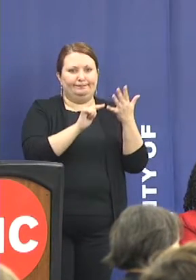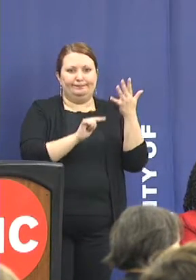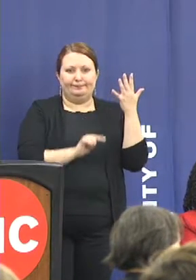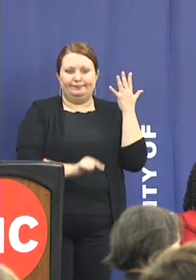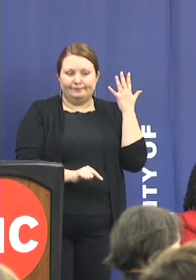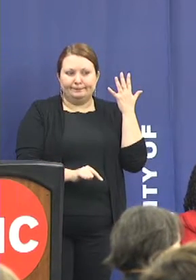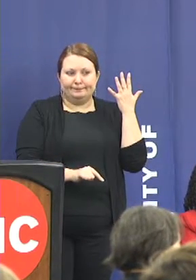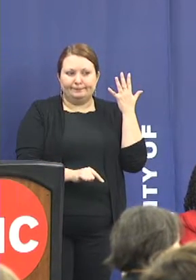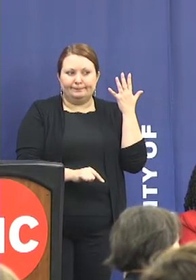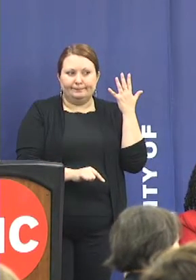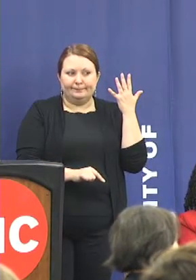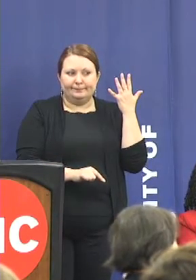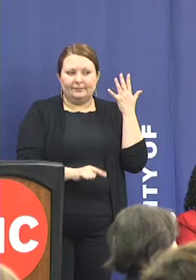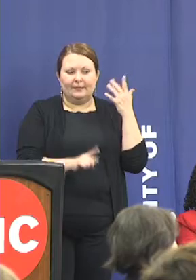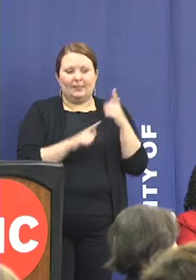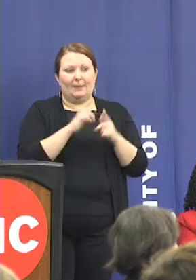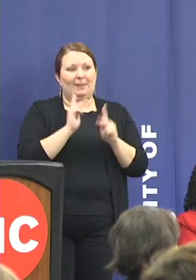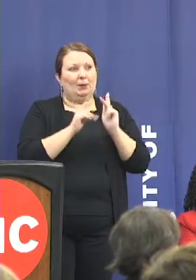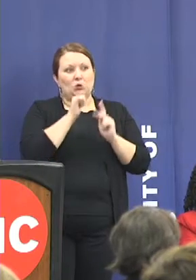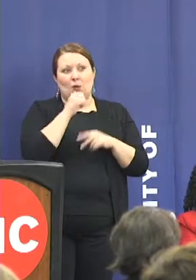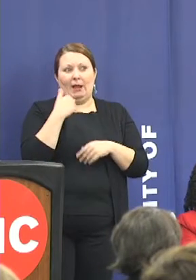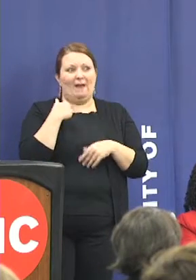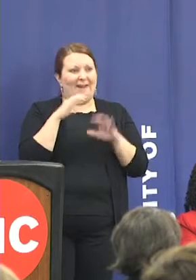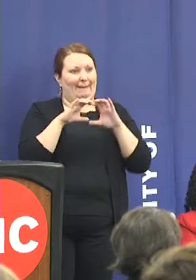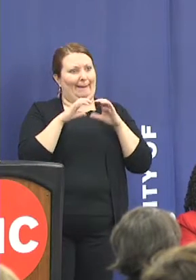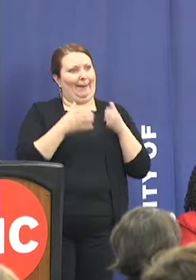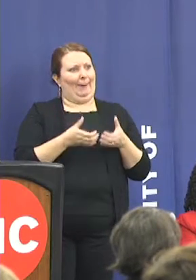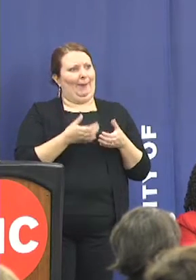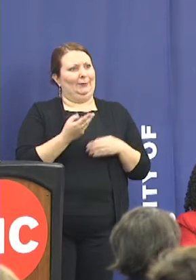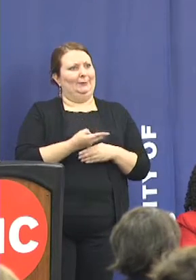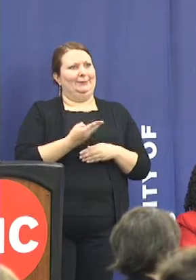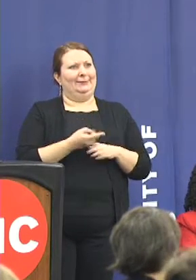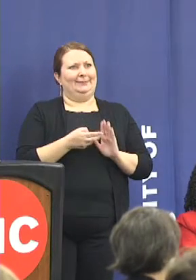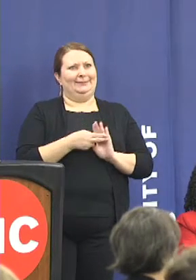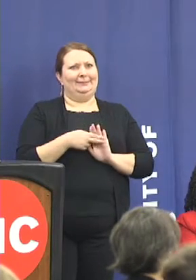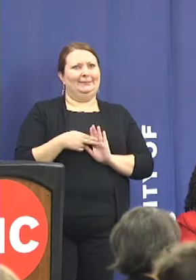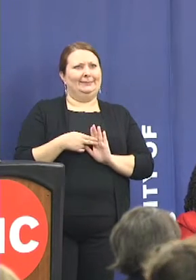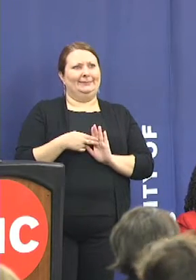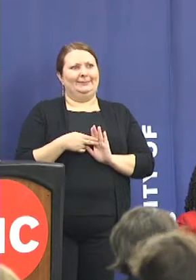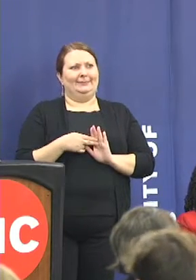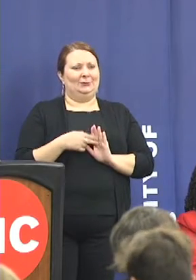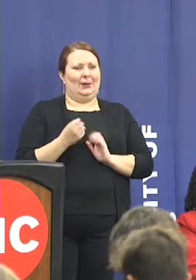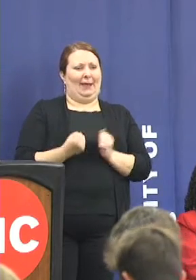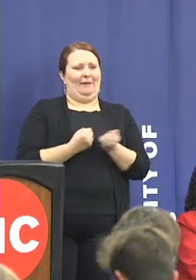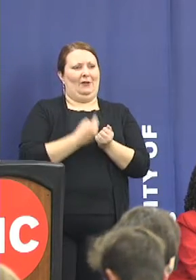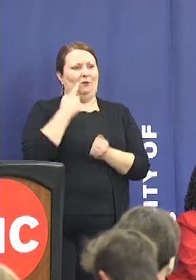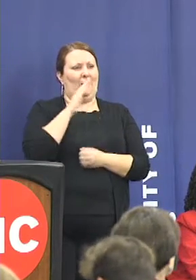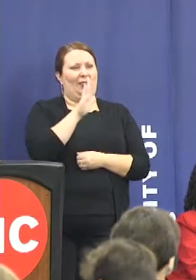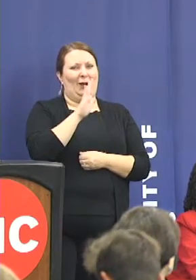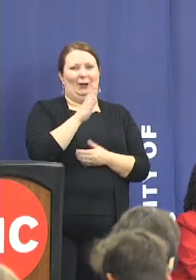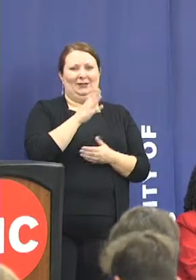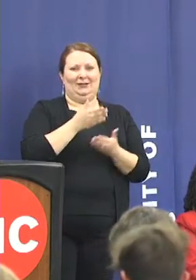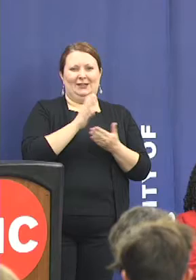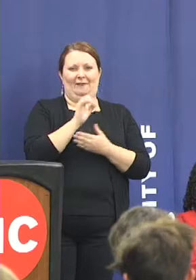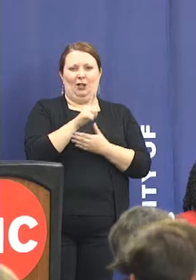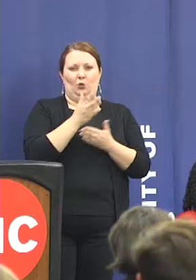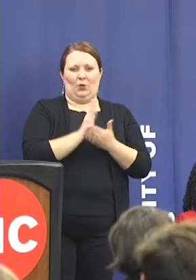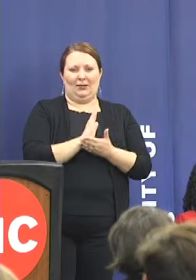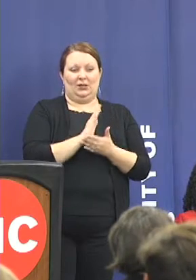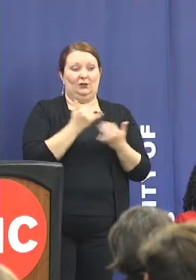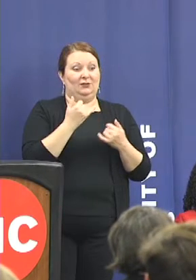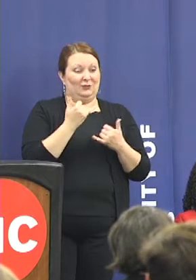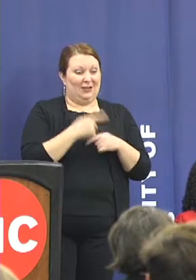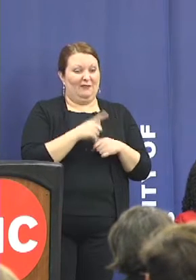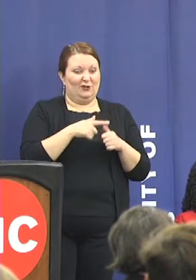cetera. But then folks don't have a category to use, you know, to advocate for their civil rights. So today, for the first time in